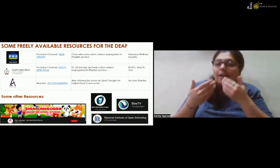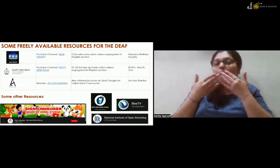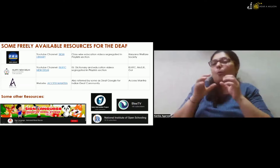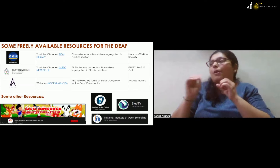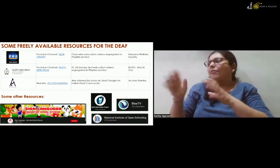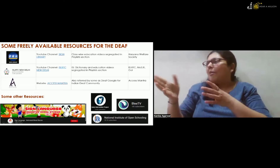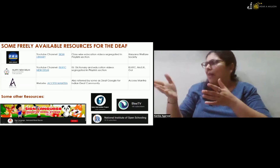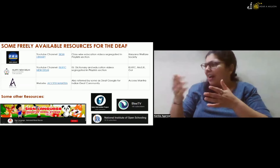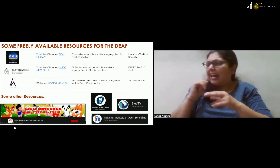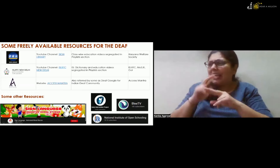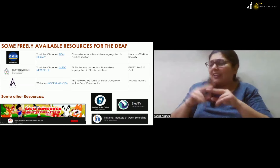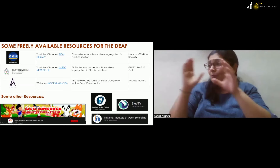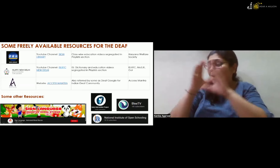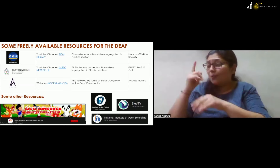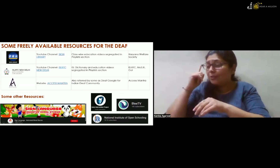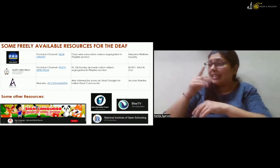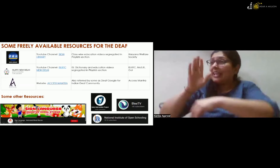And, the confusion